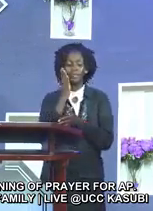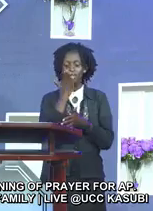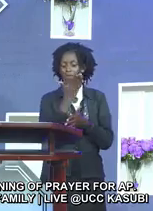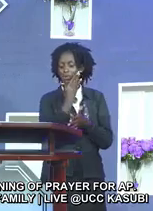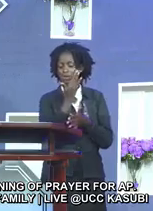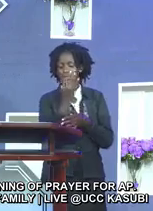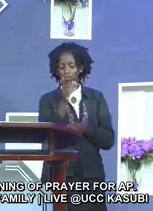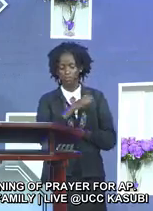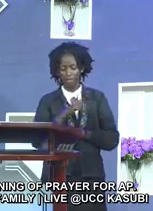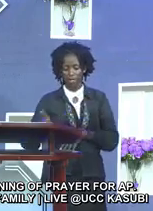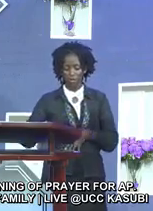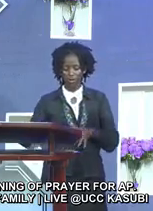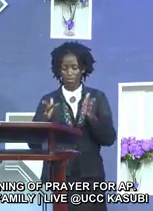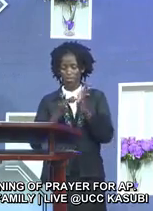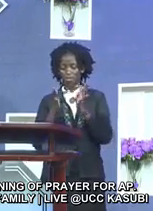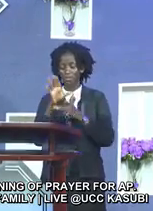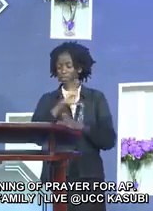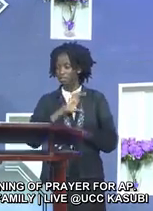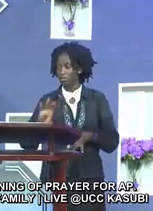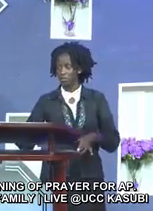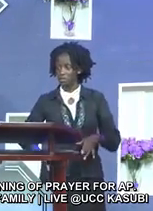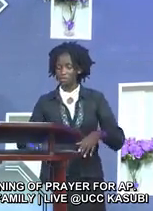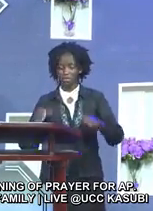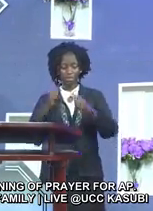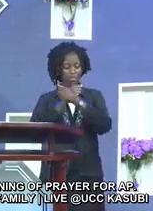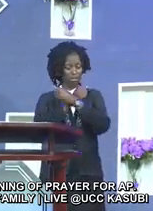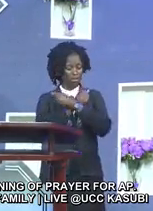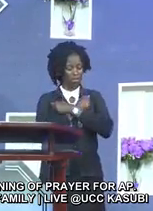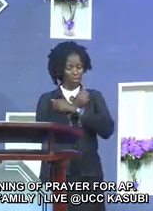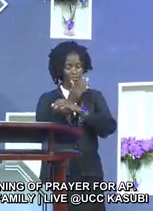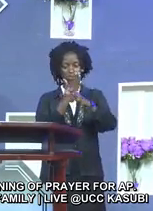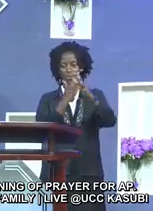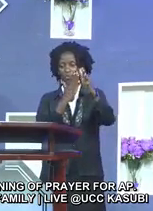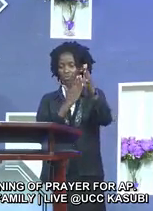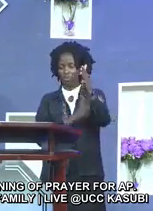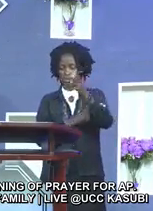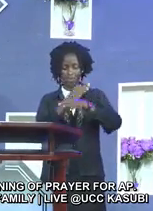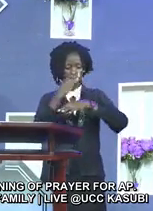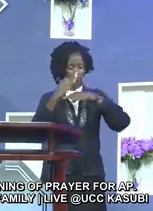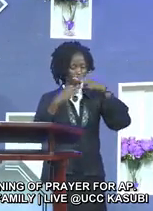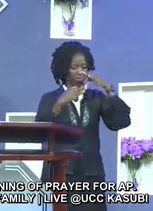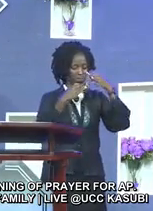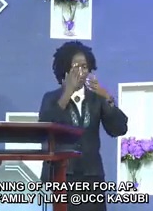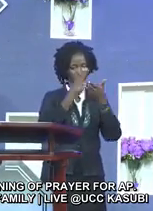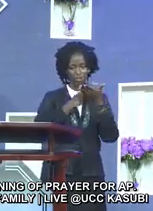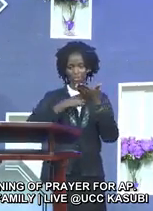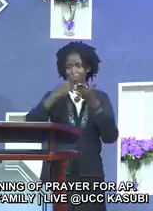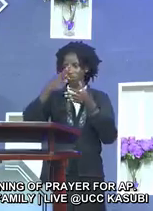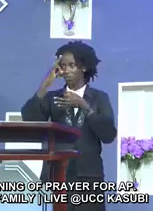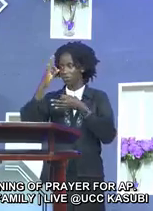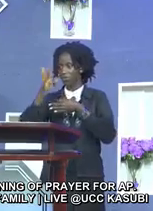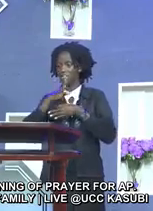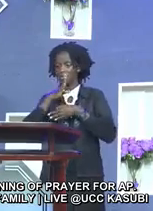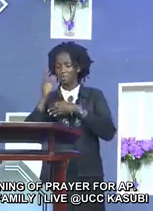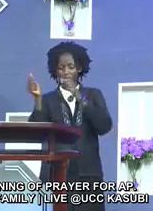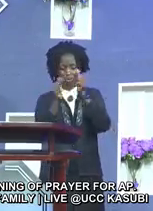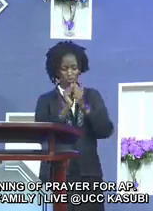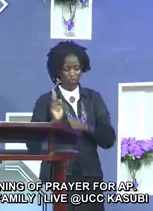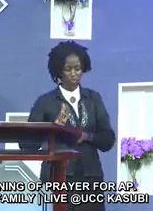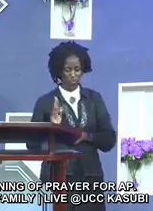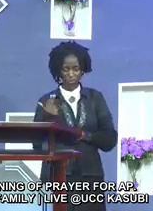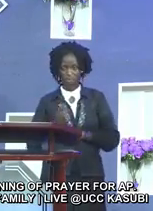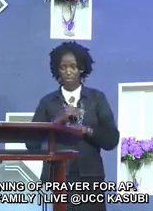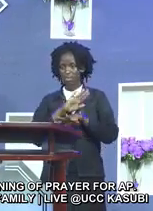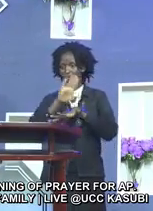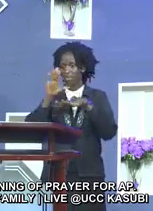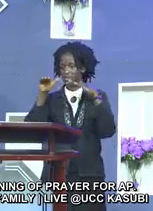n'ekisa kya Mukama waffe Yesu Kristo n'okwagala kwe Ayi Katonda n'okusa ekimoko omwoyo